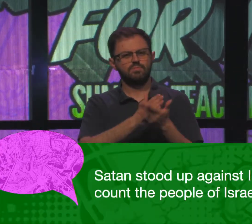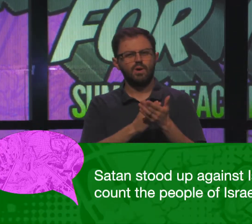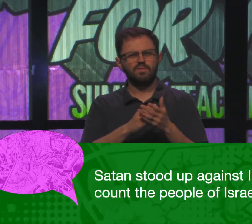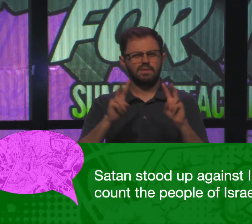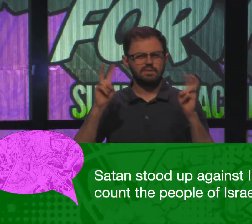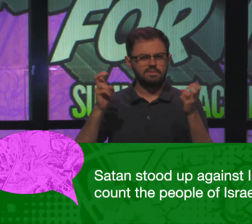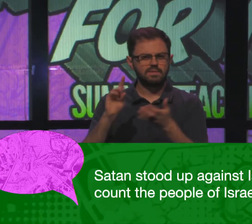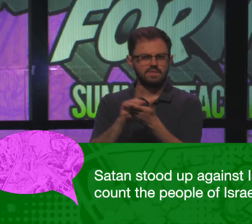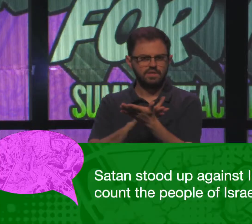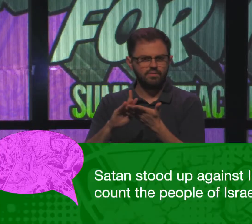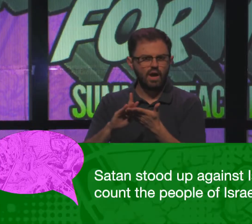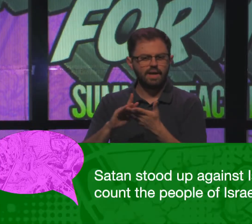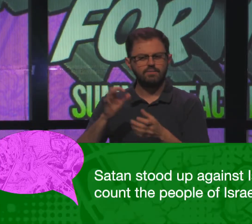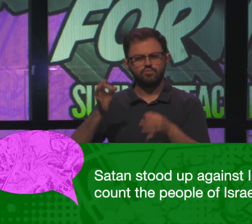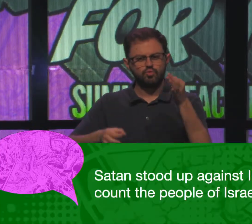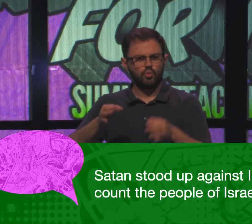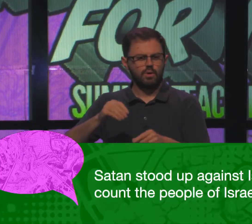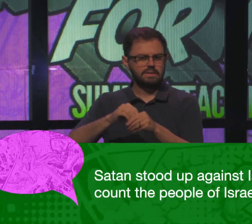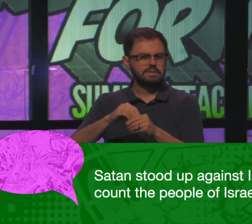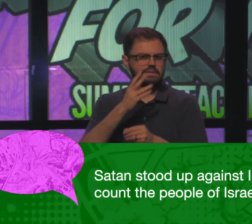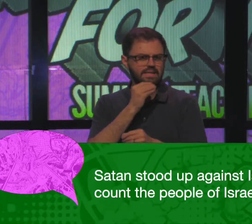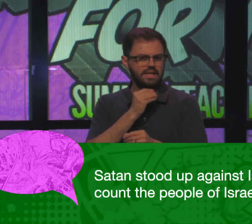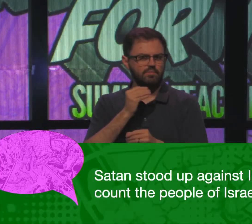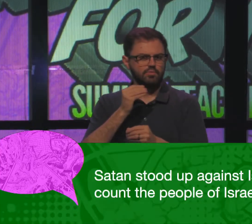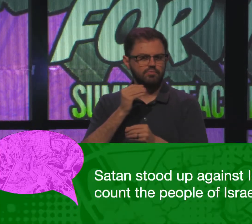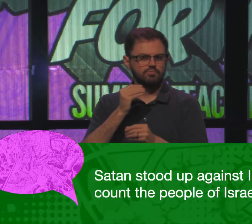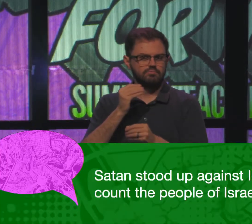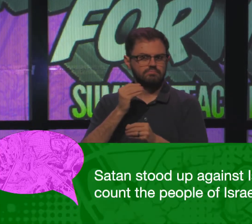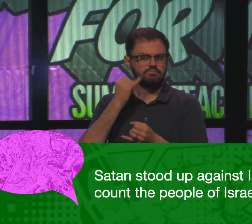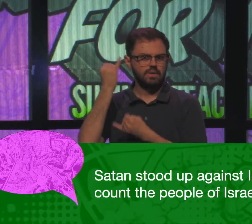in Hebrew mythology, right?